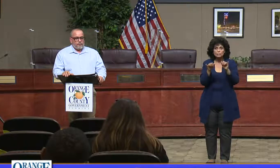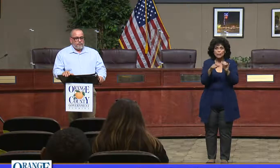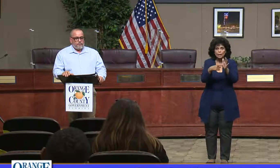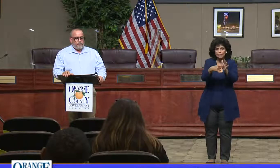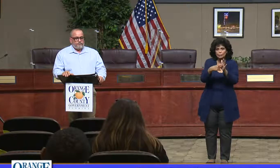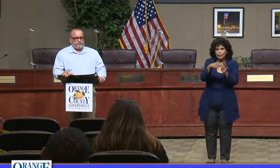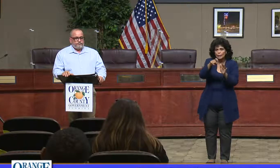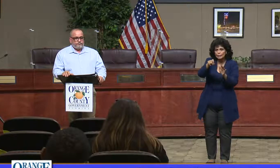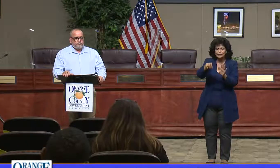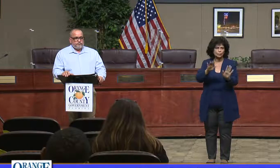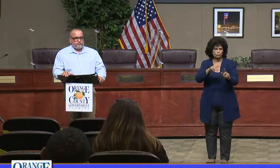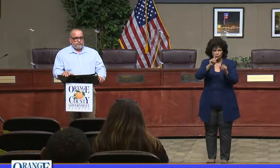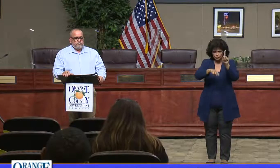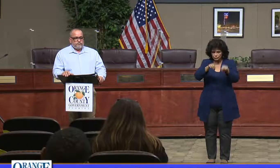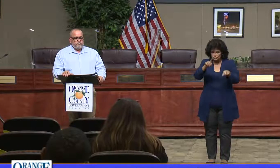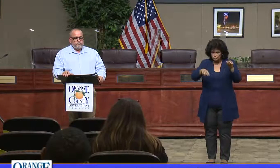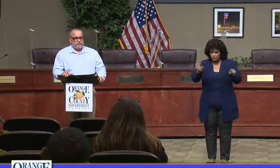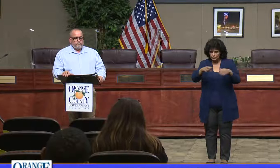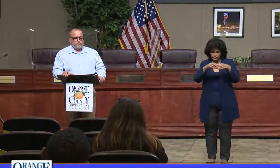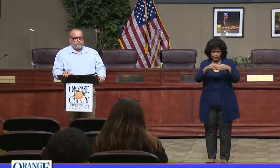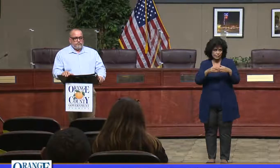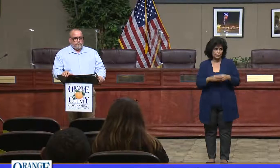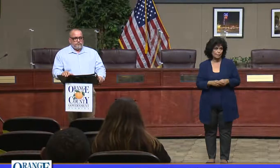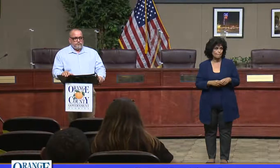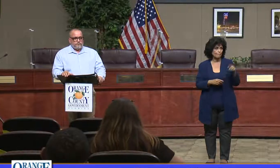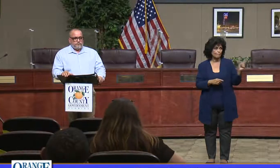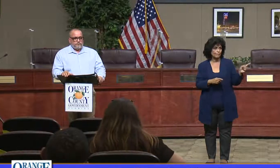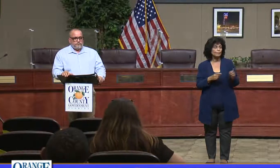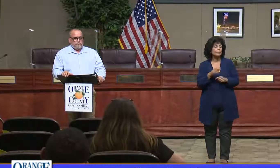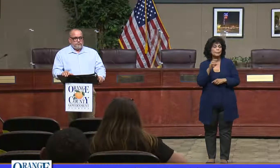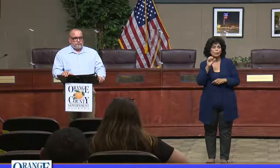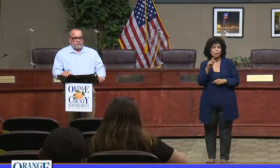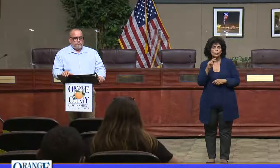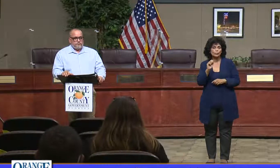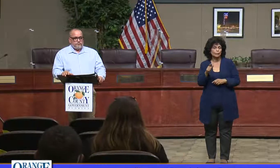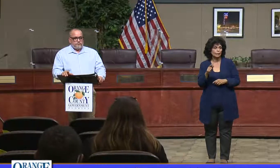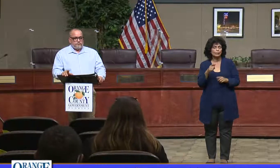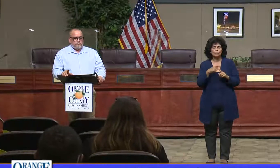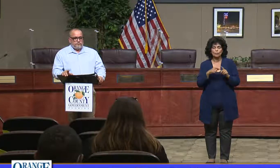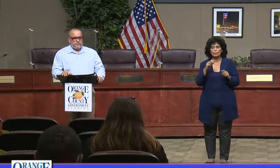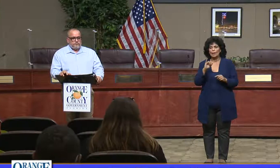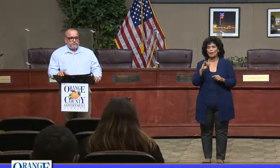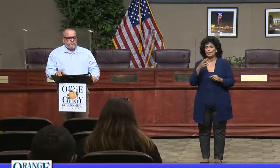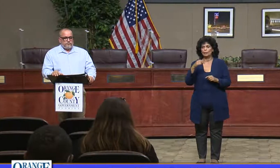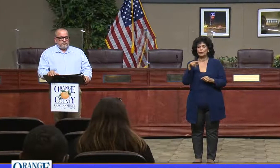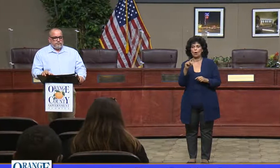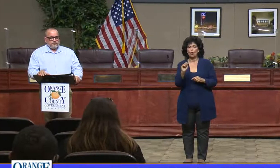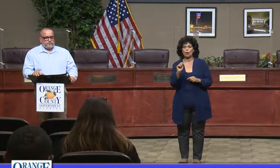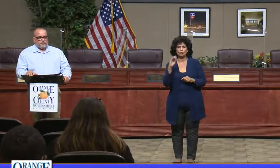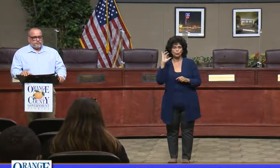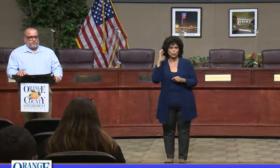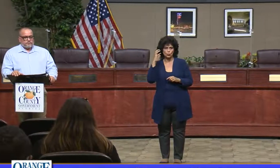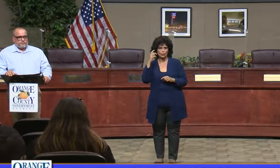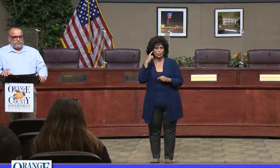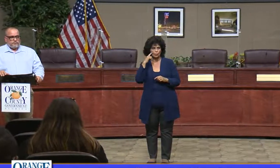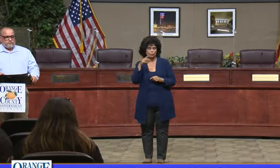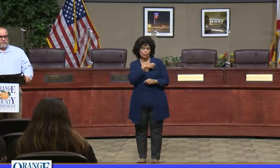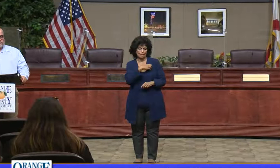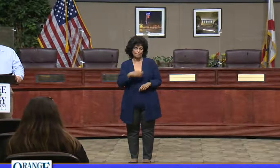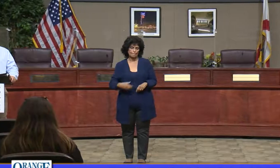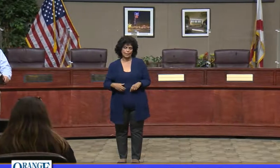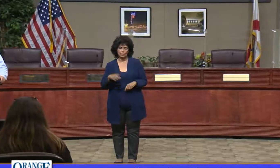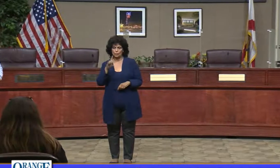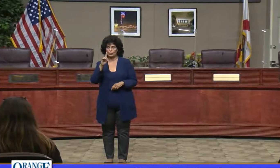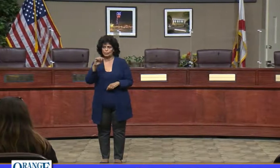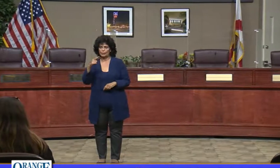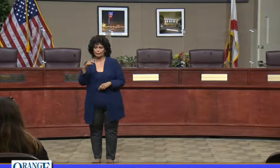you. This next question was texted in from Roy O'Neill with iHeartRadio from Mayor Demings. Mayor Demings, is there any